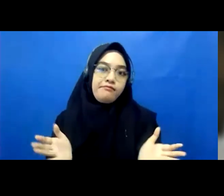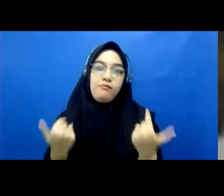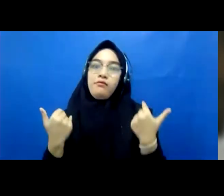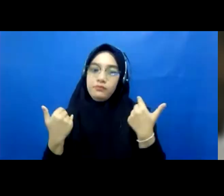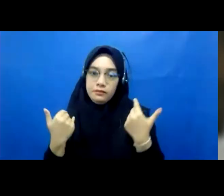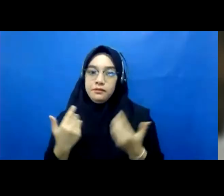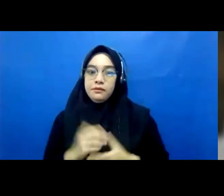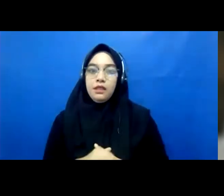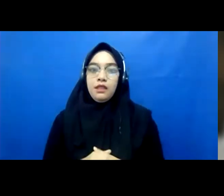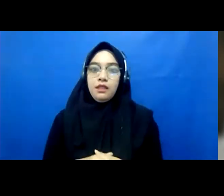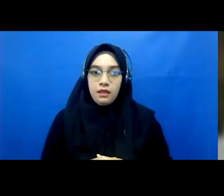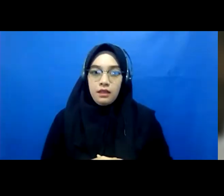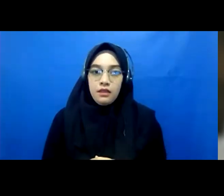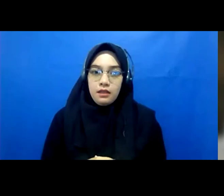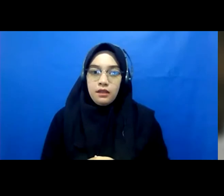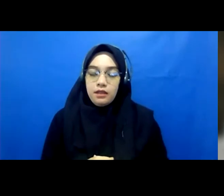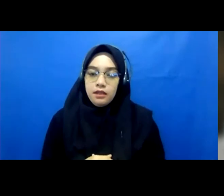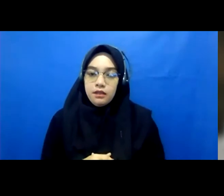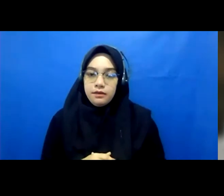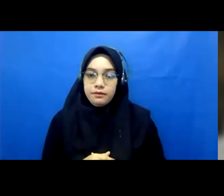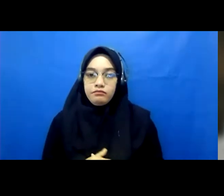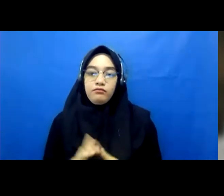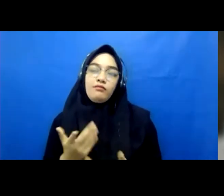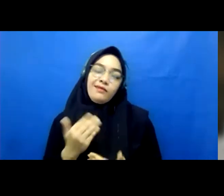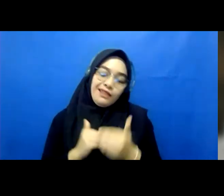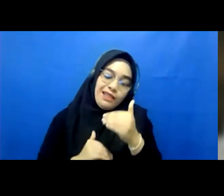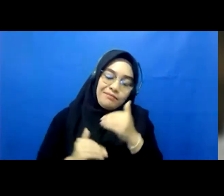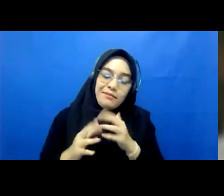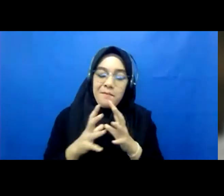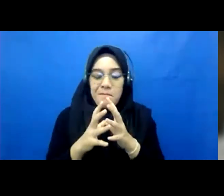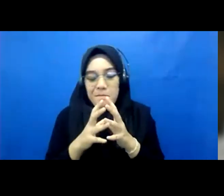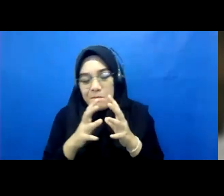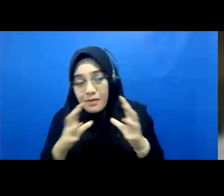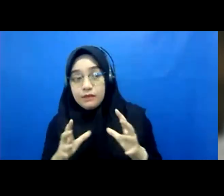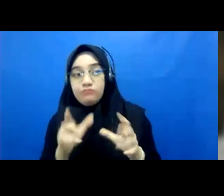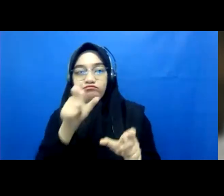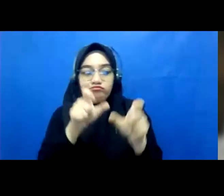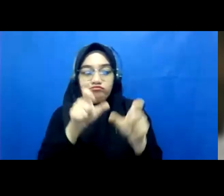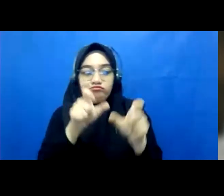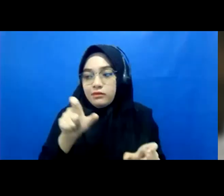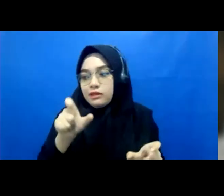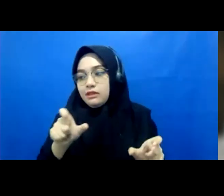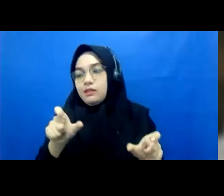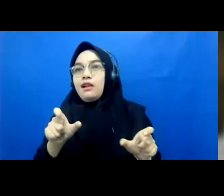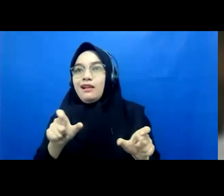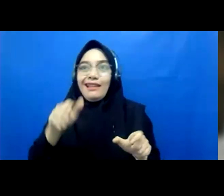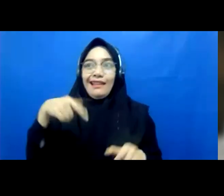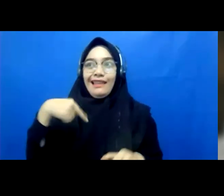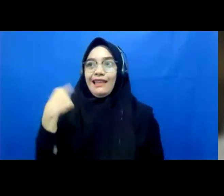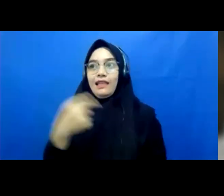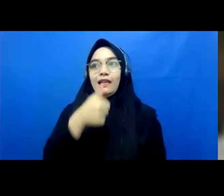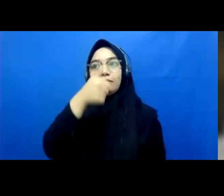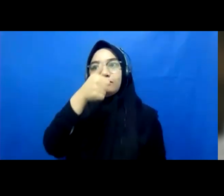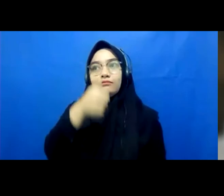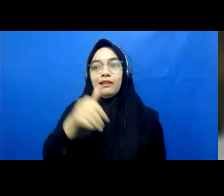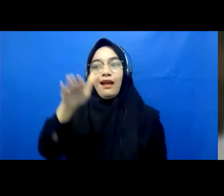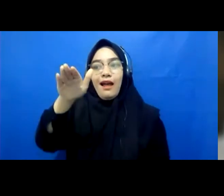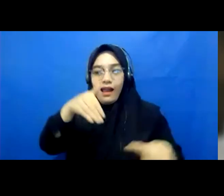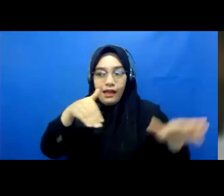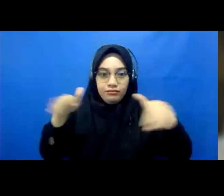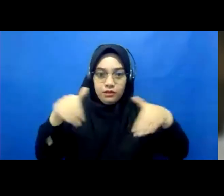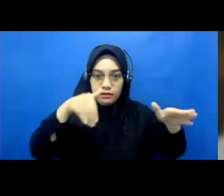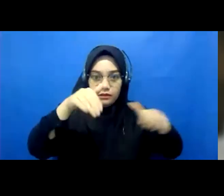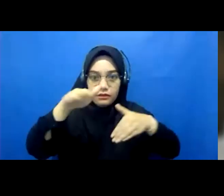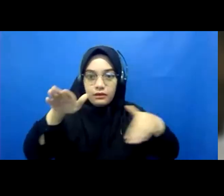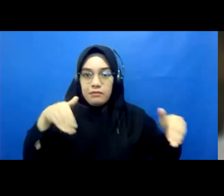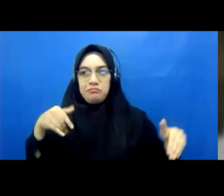there. I think the more people that we can bring on board in this journey, the better it is. And we can just do our part, you